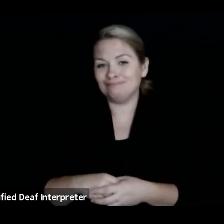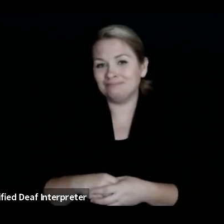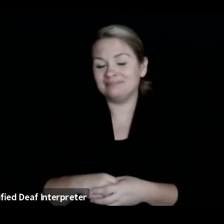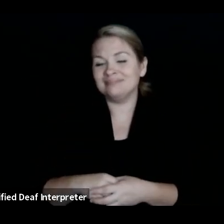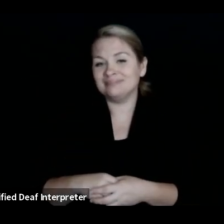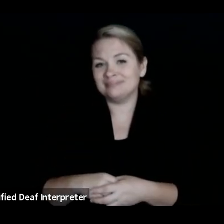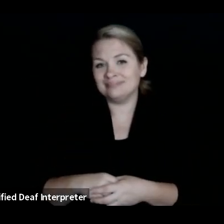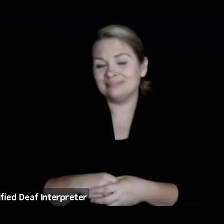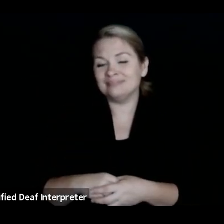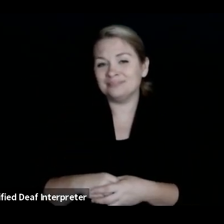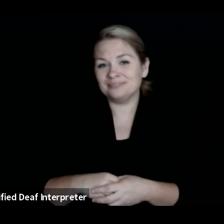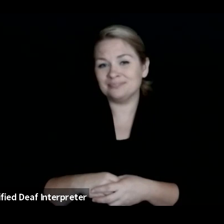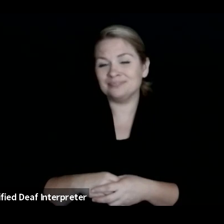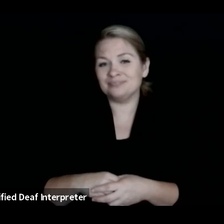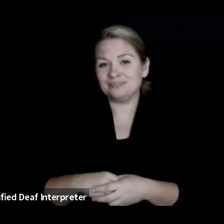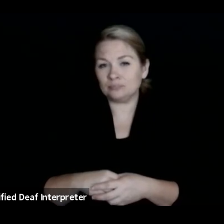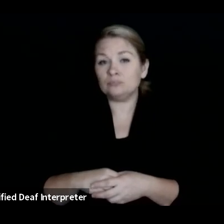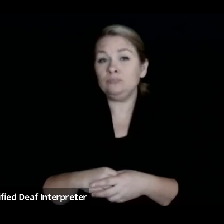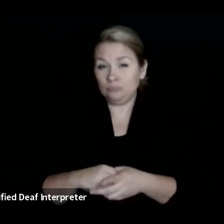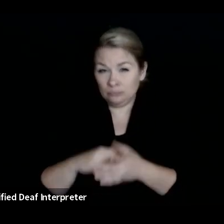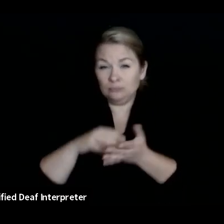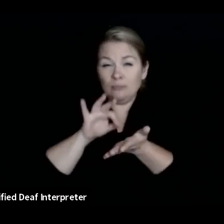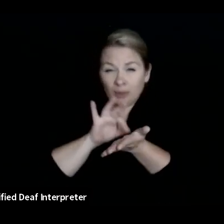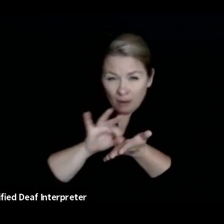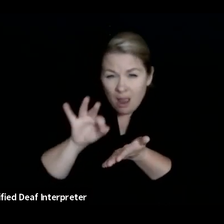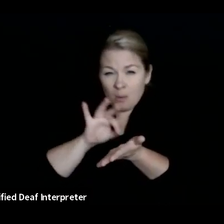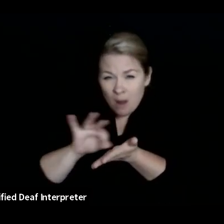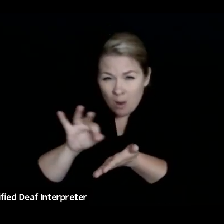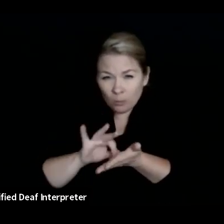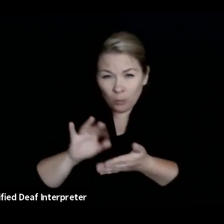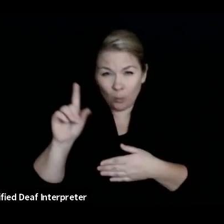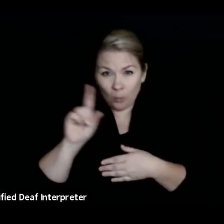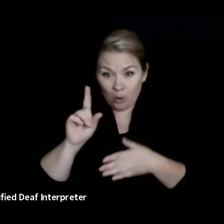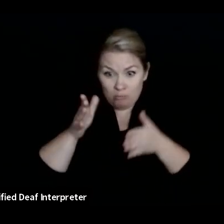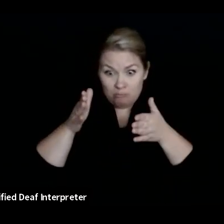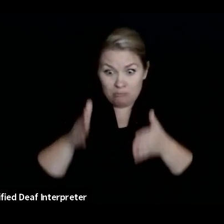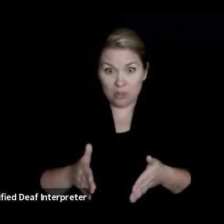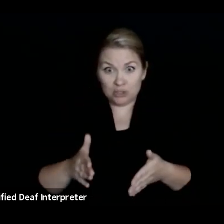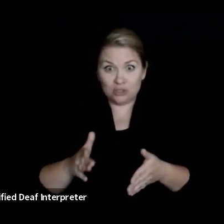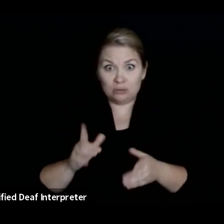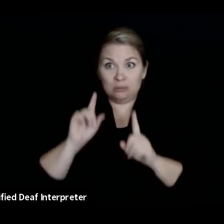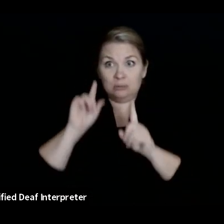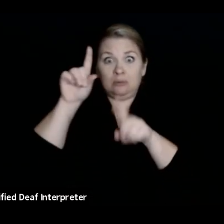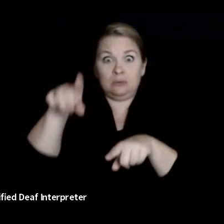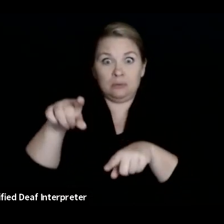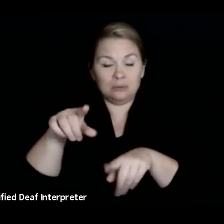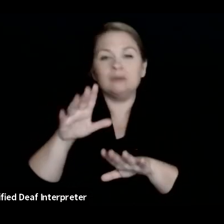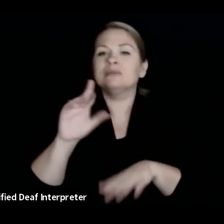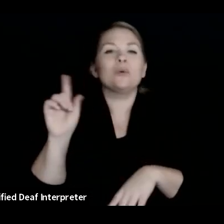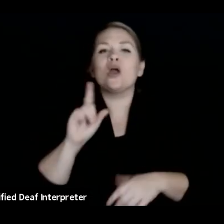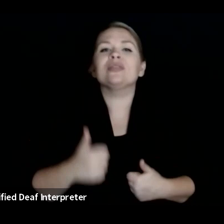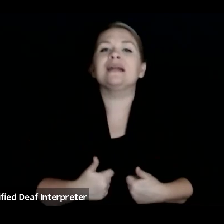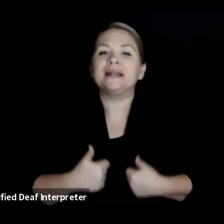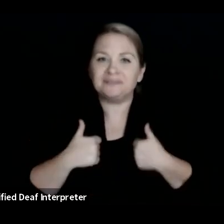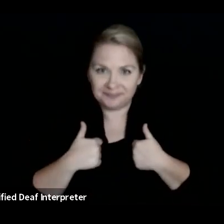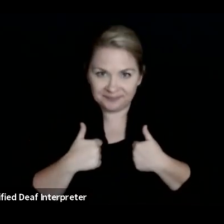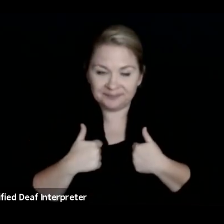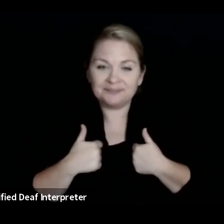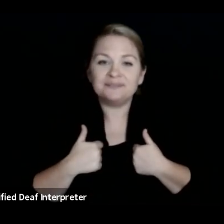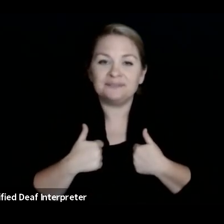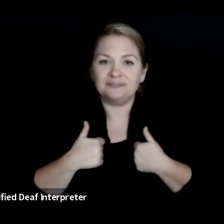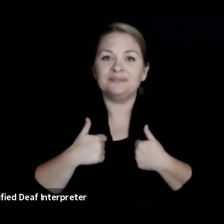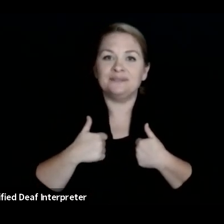the individual. So if there's a case in Lake of the Woods County, that means that the individual